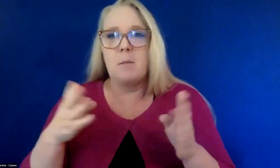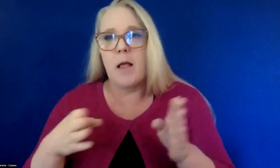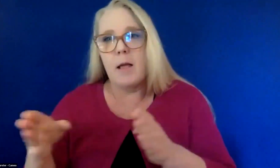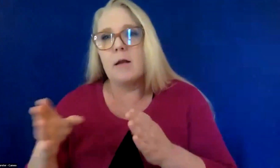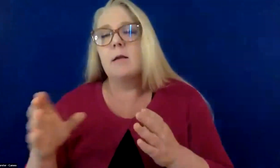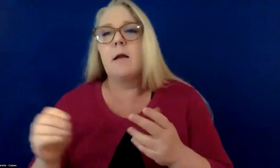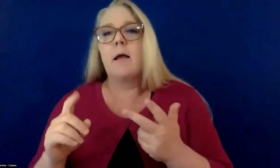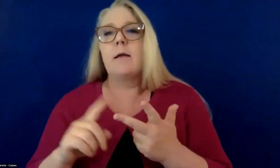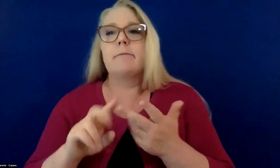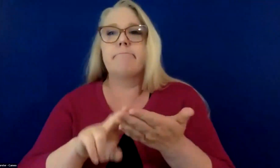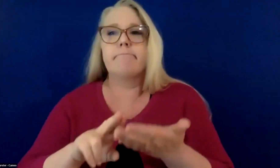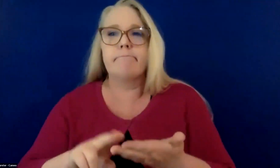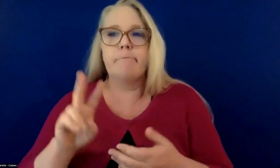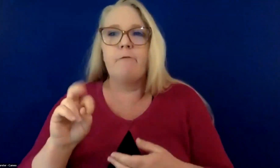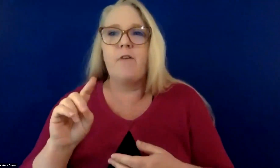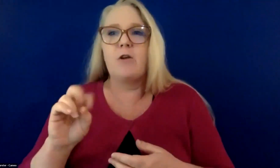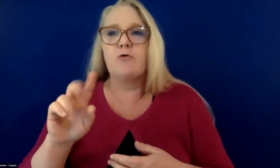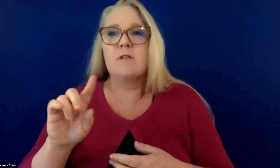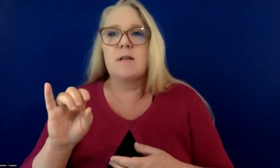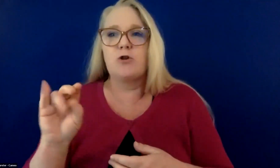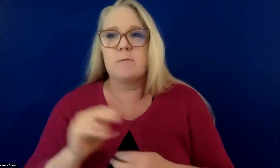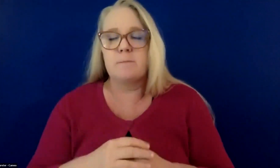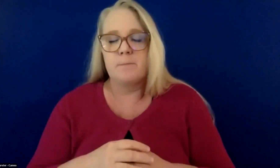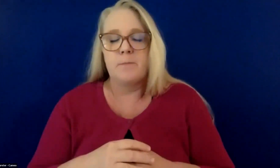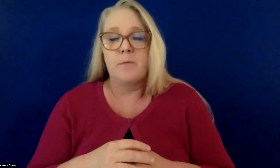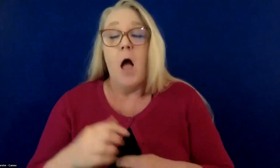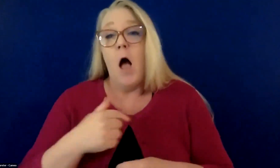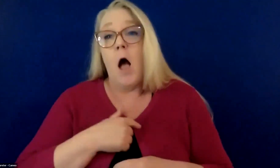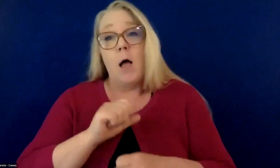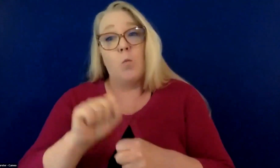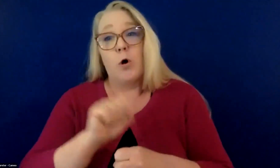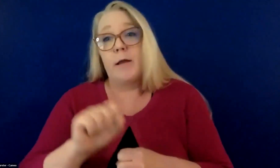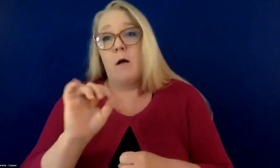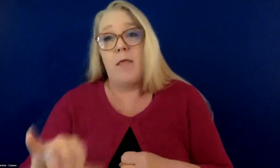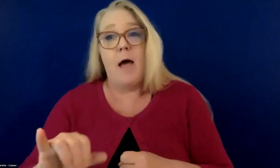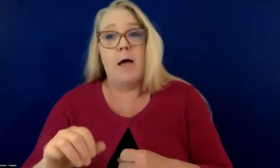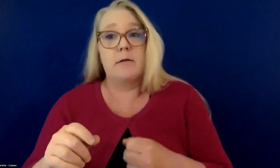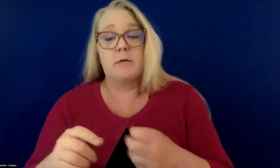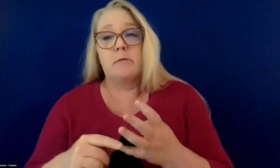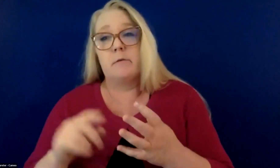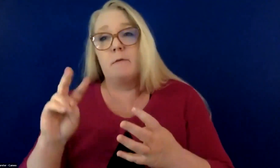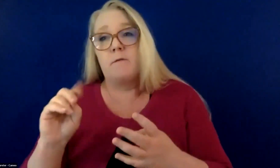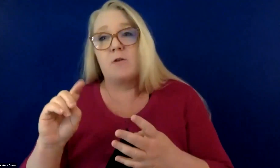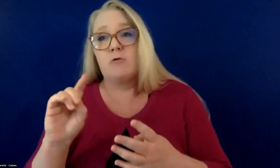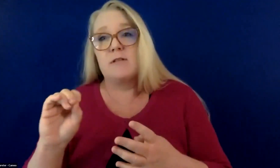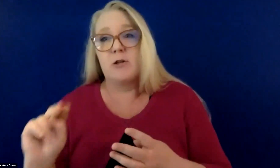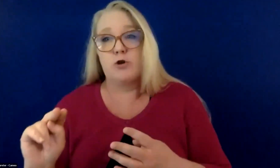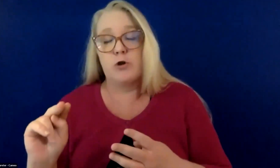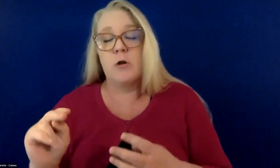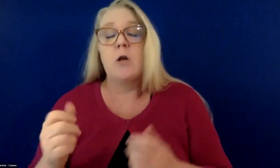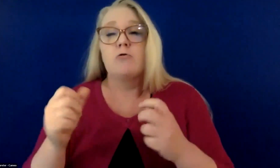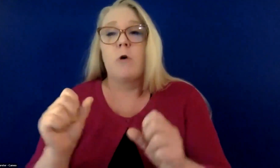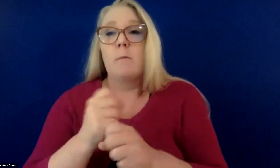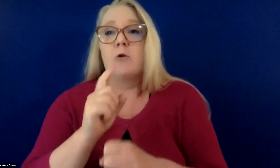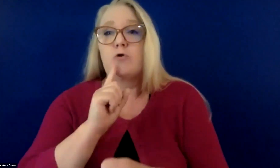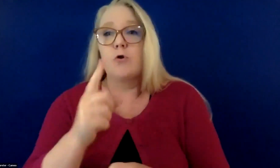and vendorization. I will tell you that I'm certainly working on the vendorization side of things on the statewide level, trying to make sure that we